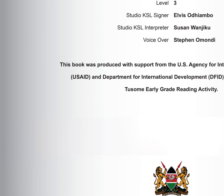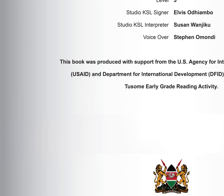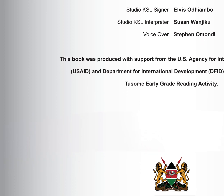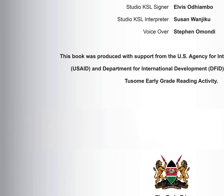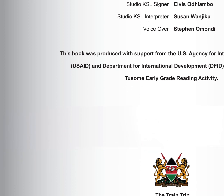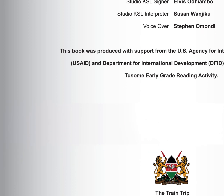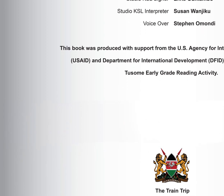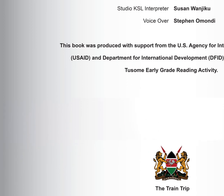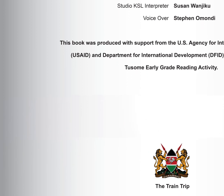Thank you.